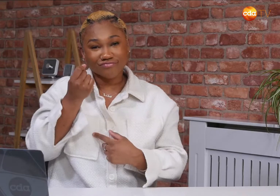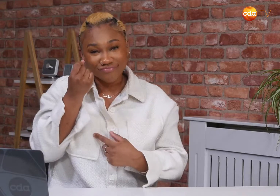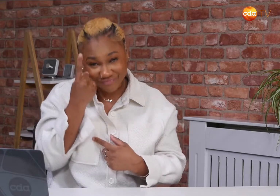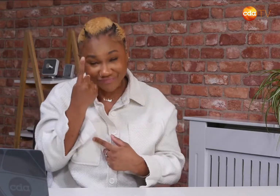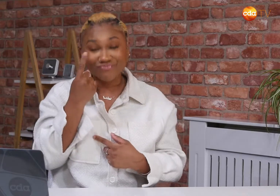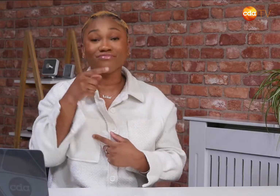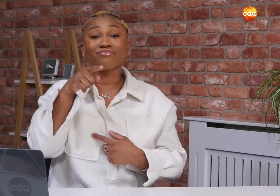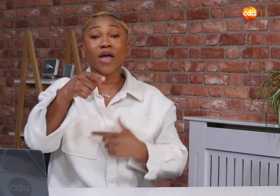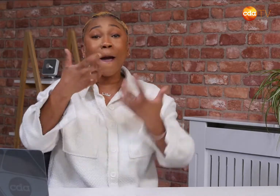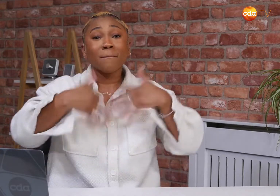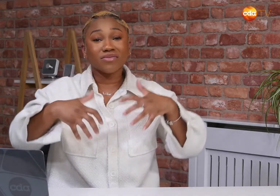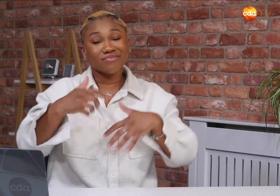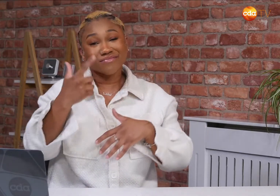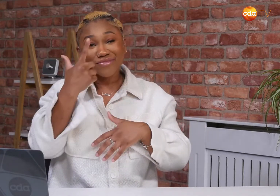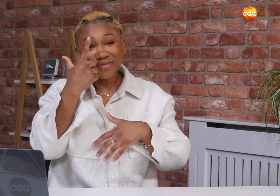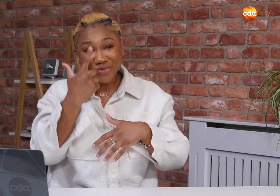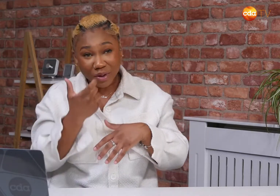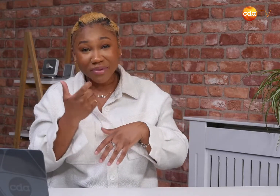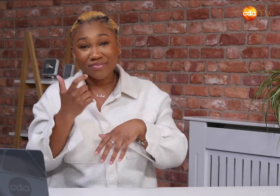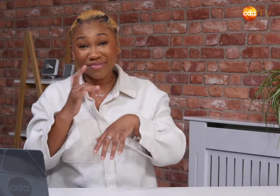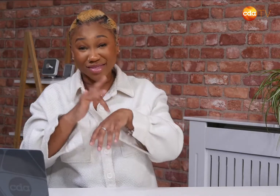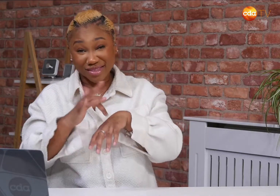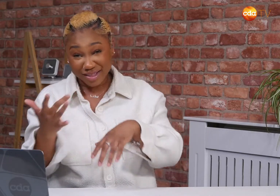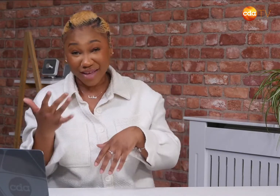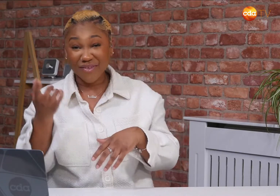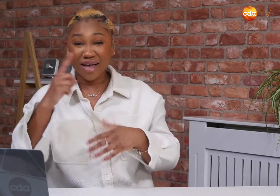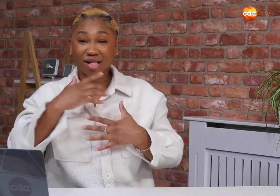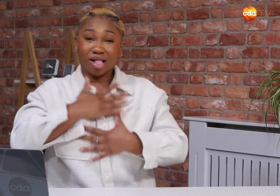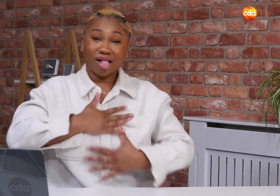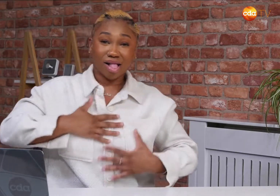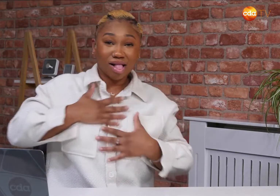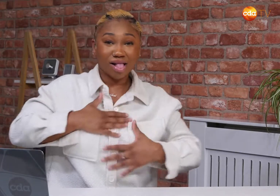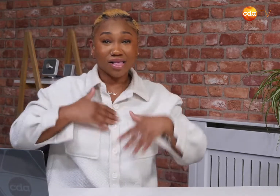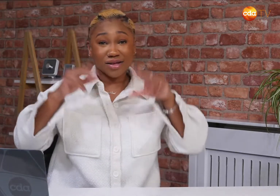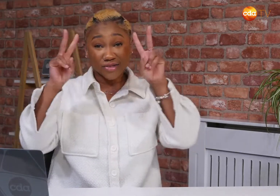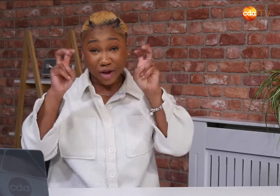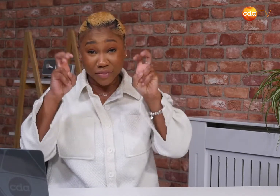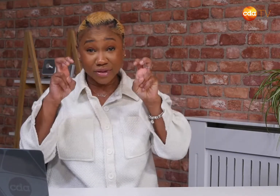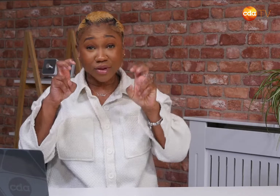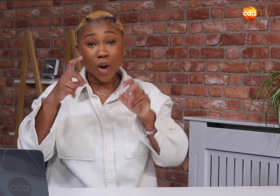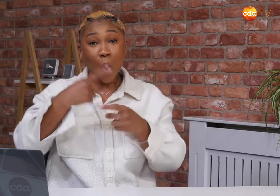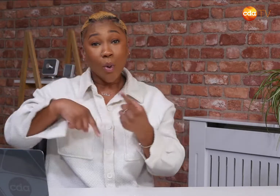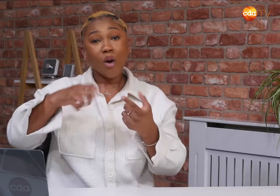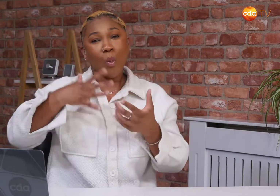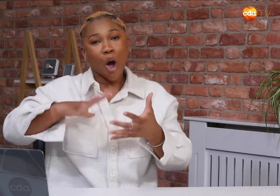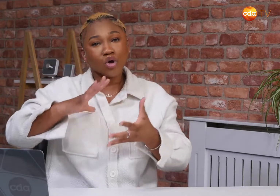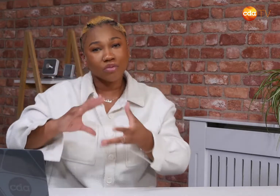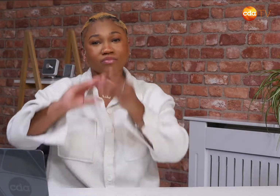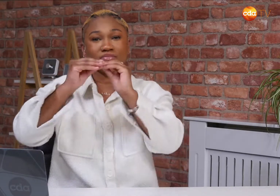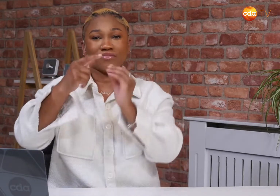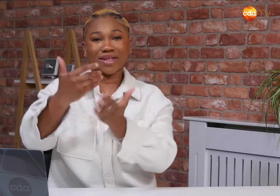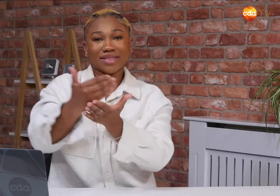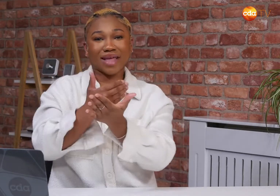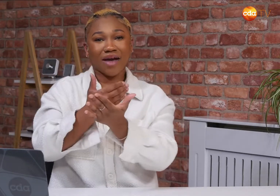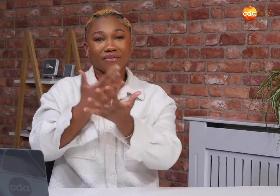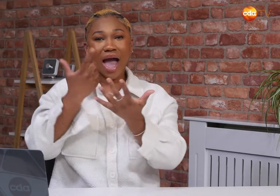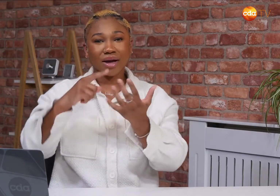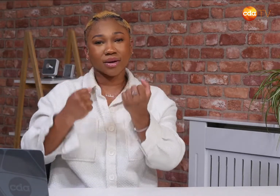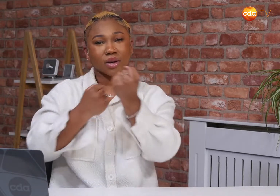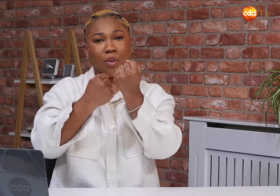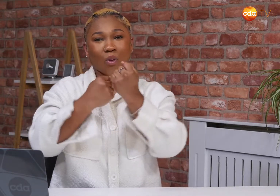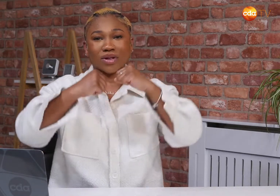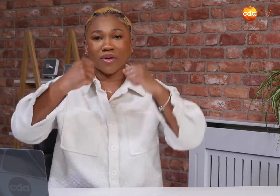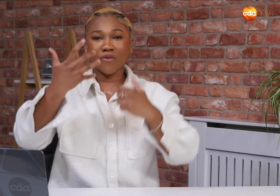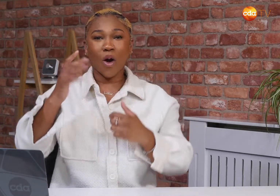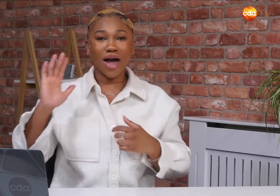who's interpreting today. And we understand miscarriage can be a sensitive and emotional topic, but we really want to